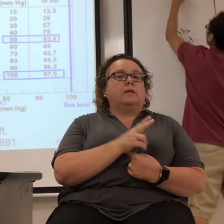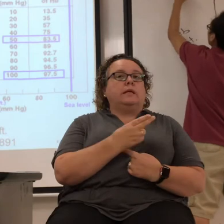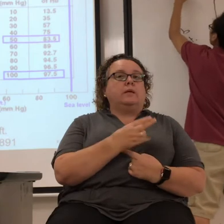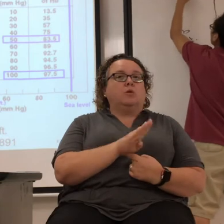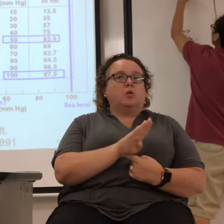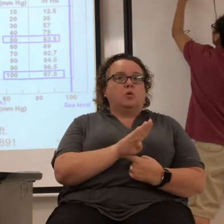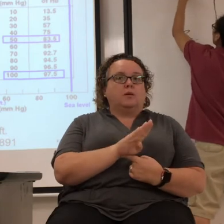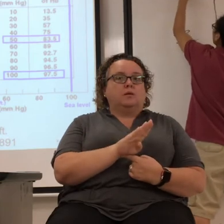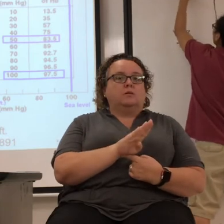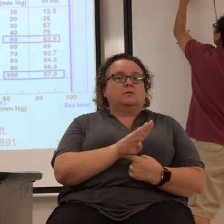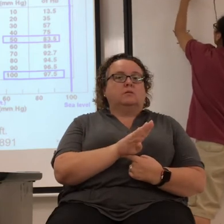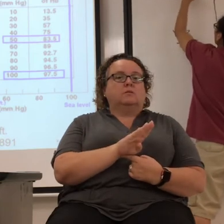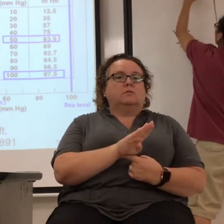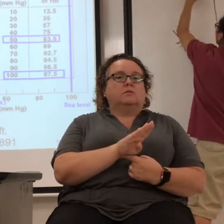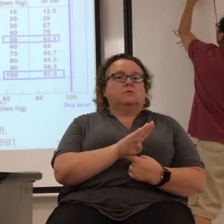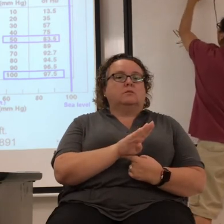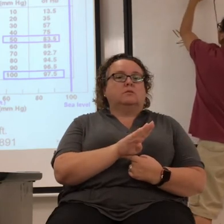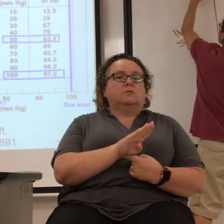hemoglobin